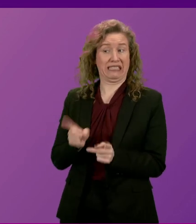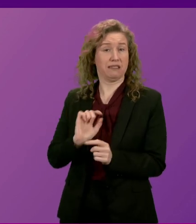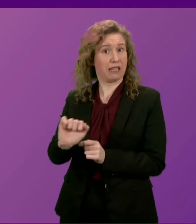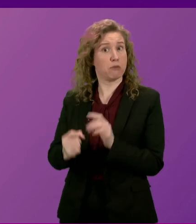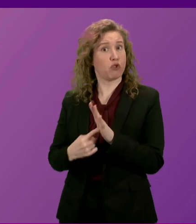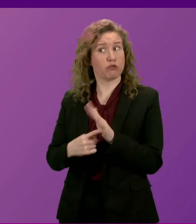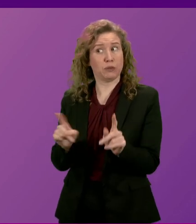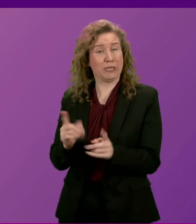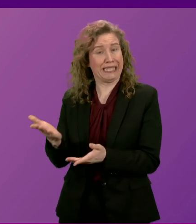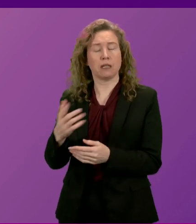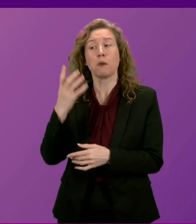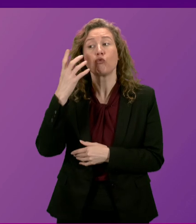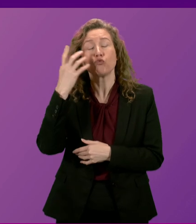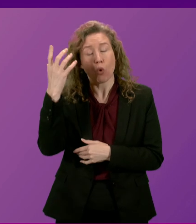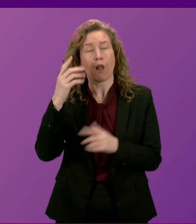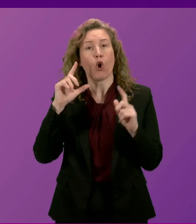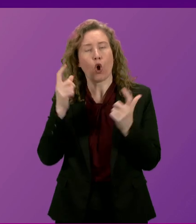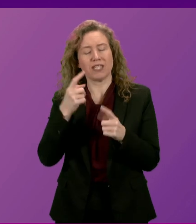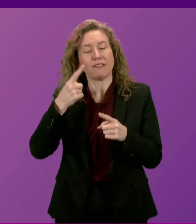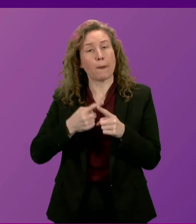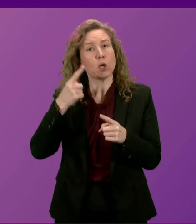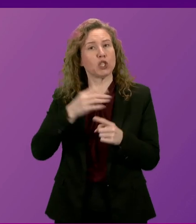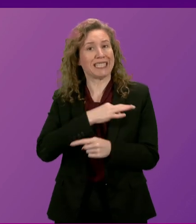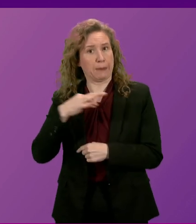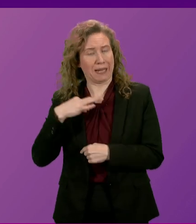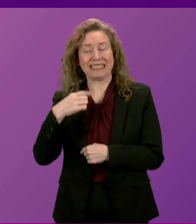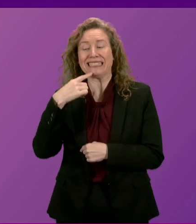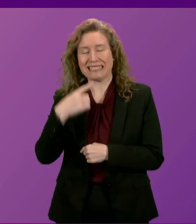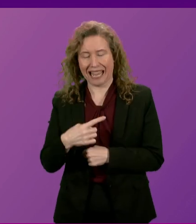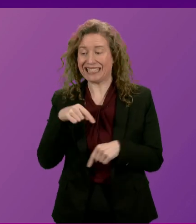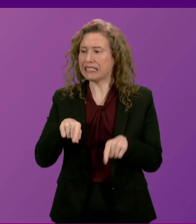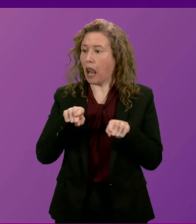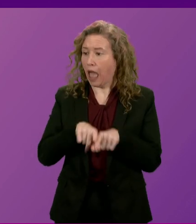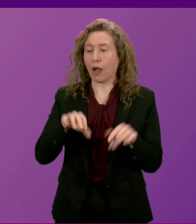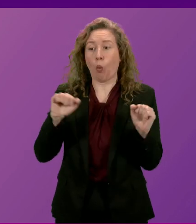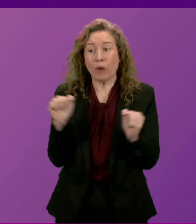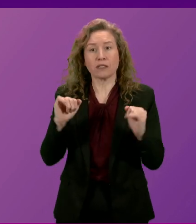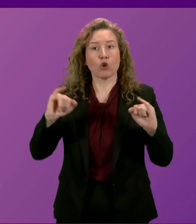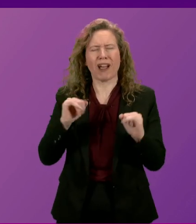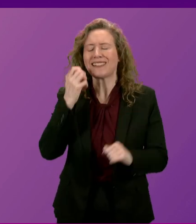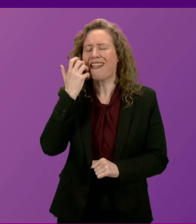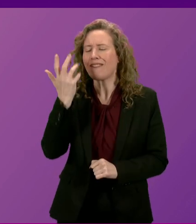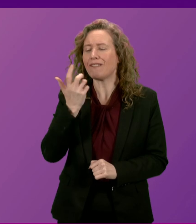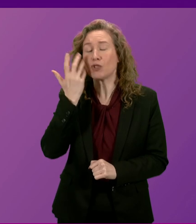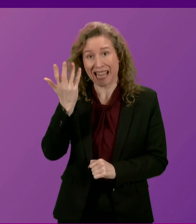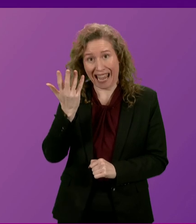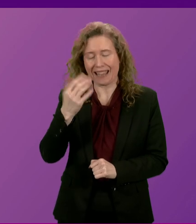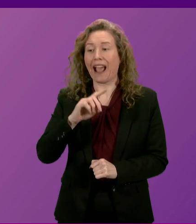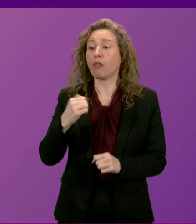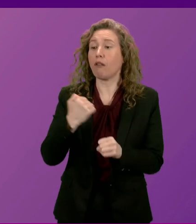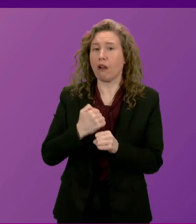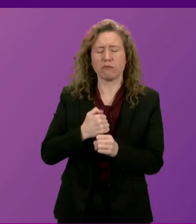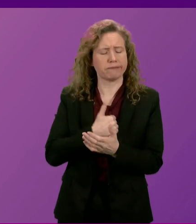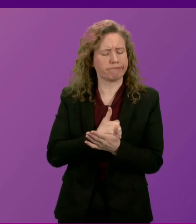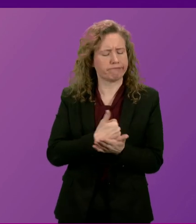members. But the Royal College of Emergency Medicine have said it is like the winter crisis, but every day, and that the government continues to disregard the urgent